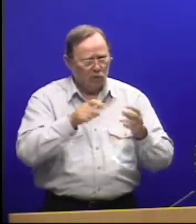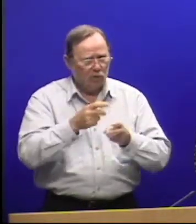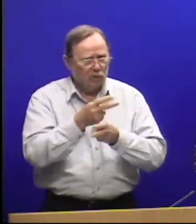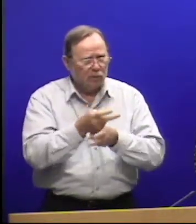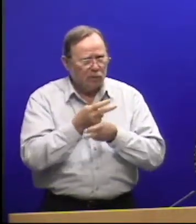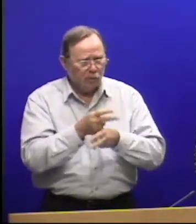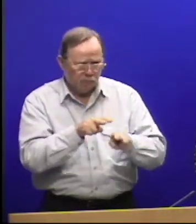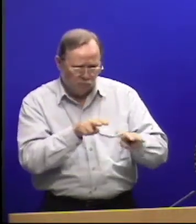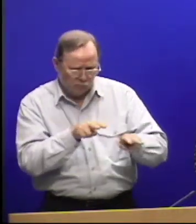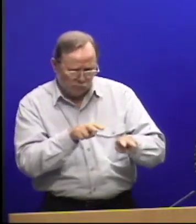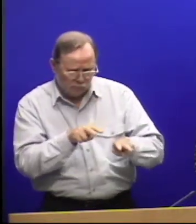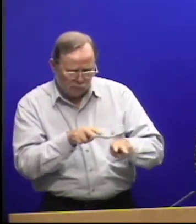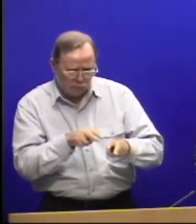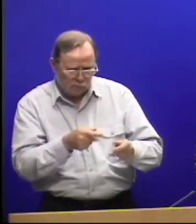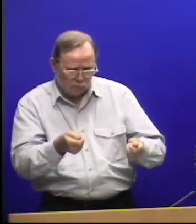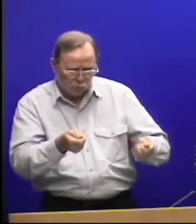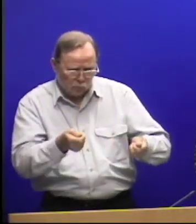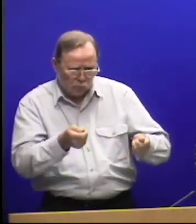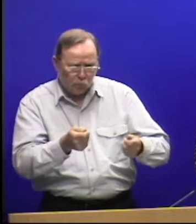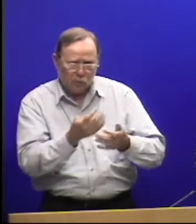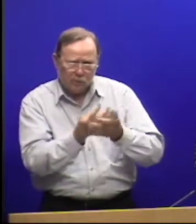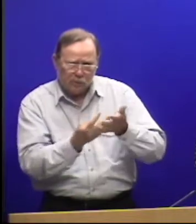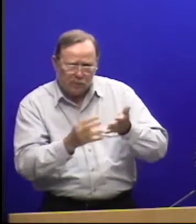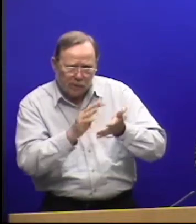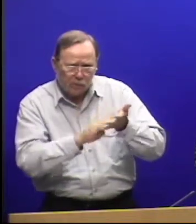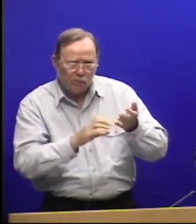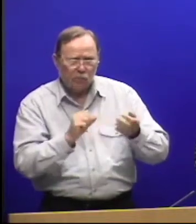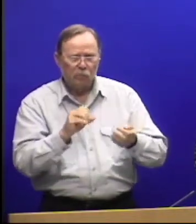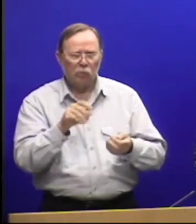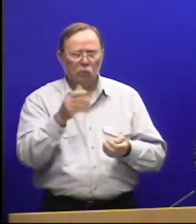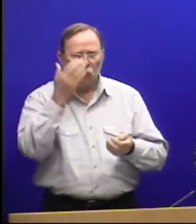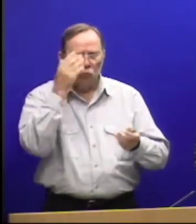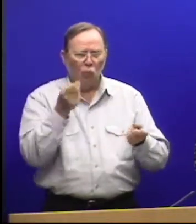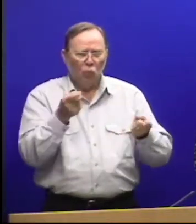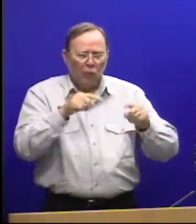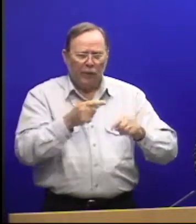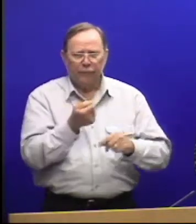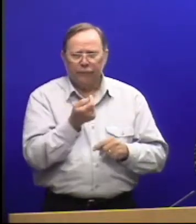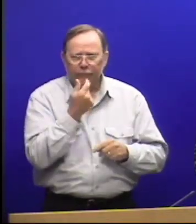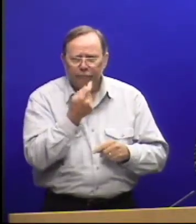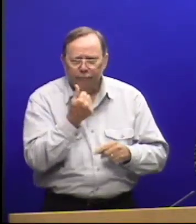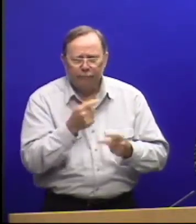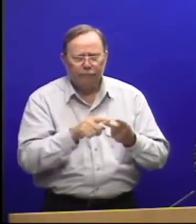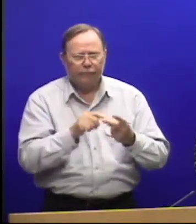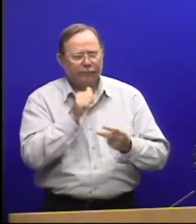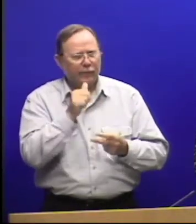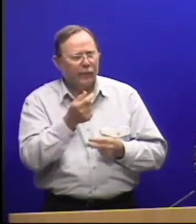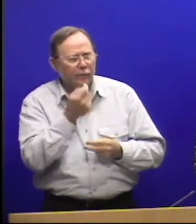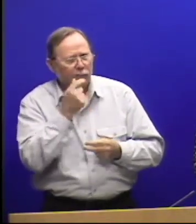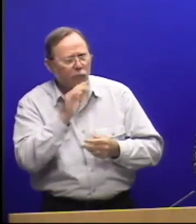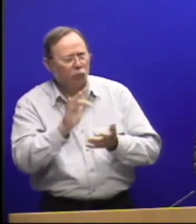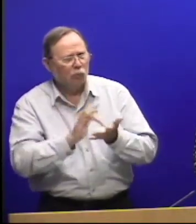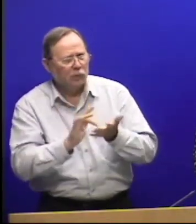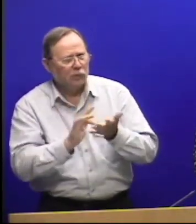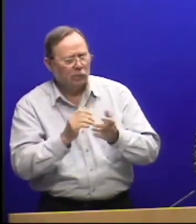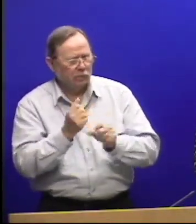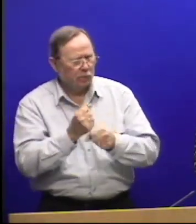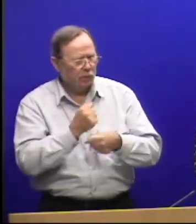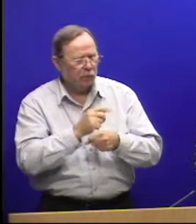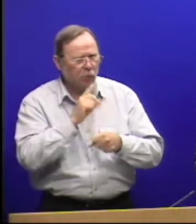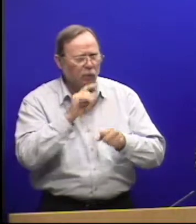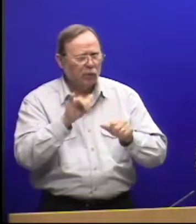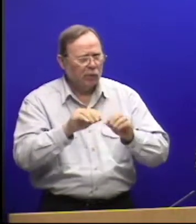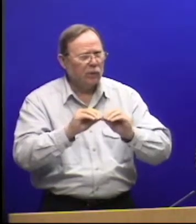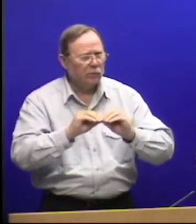and scheduled so you know when to take them and when not to take them. So be sure you get that clarified.